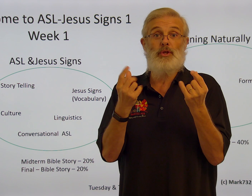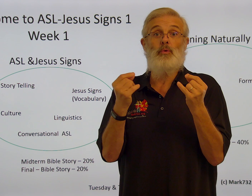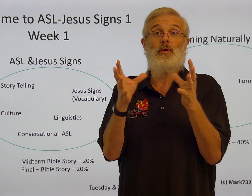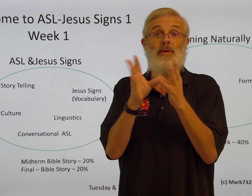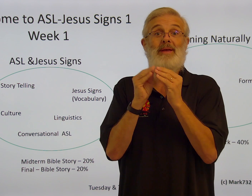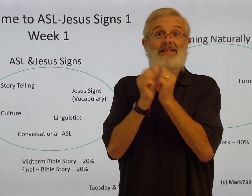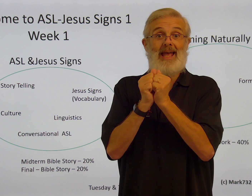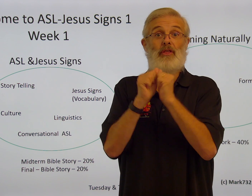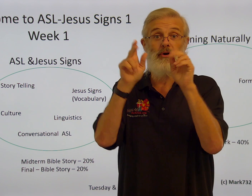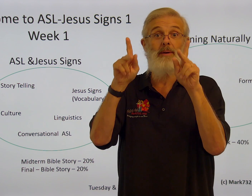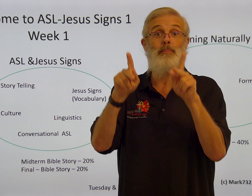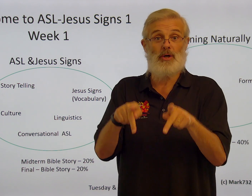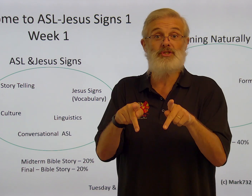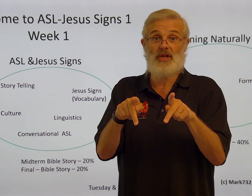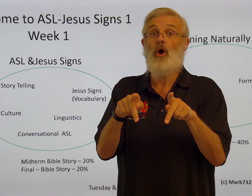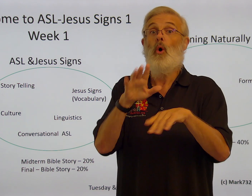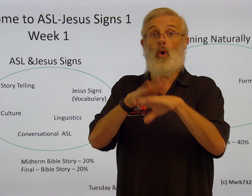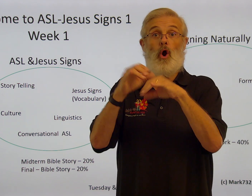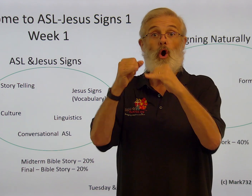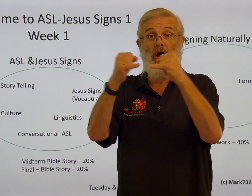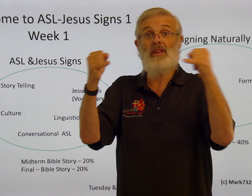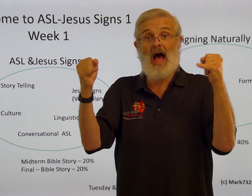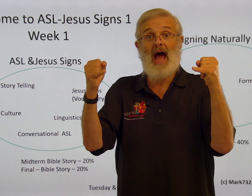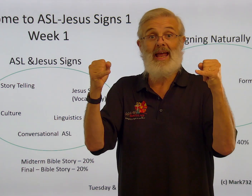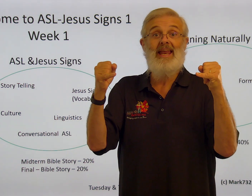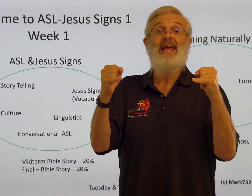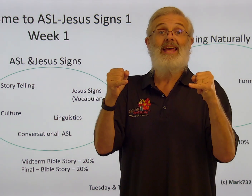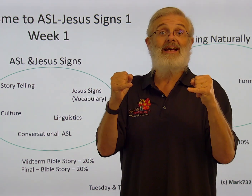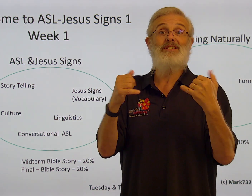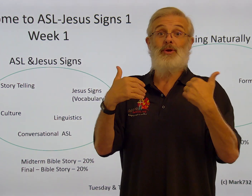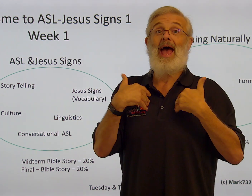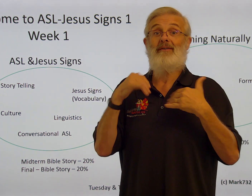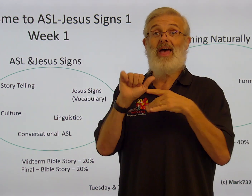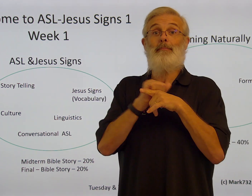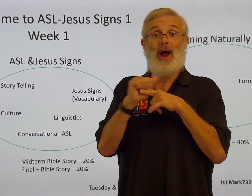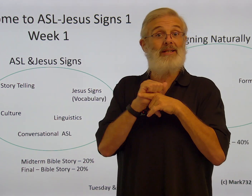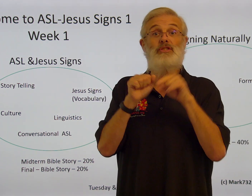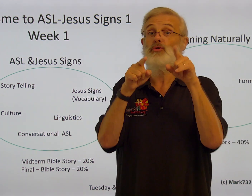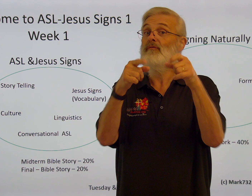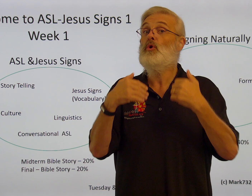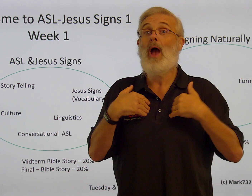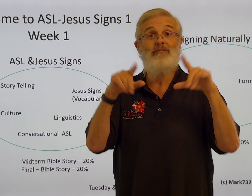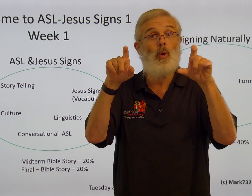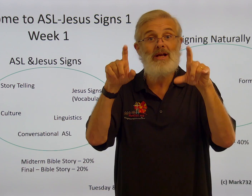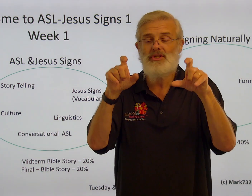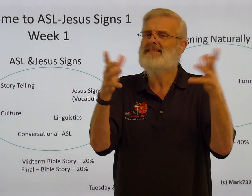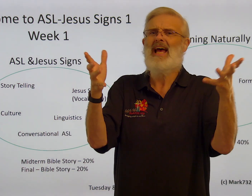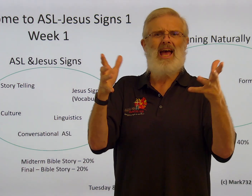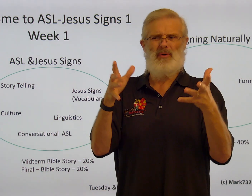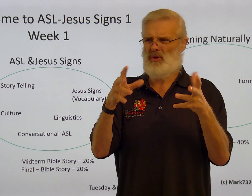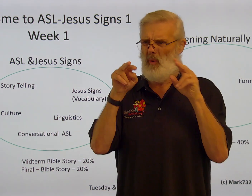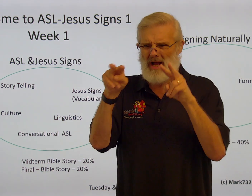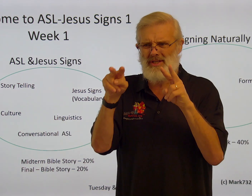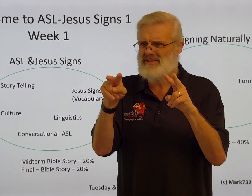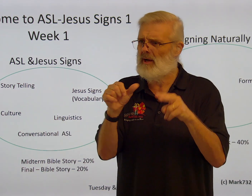when we meet together in person or online, is to have that practice. So if you have questions, when you're watching something you